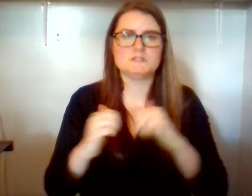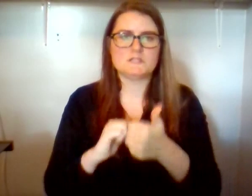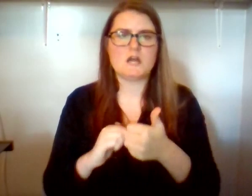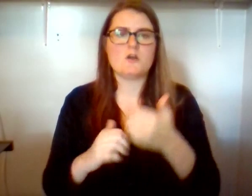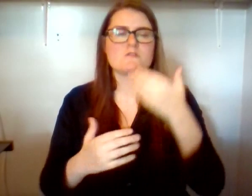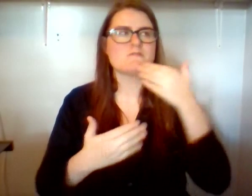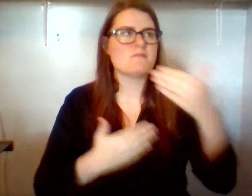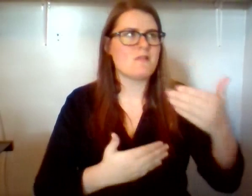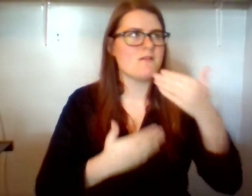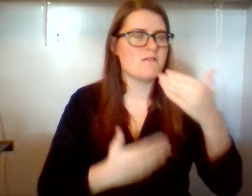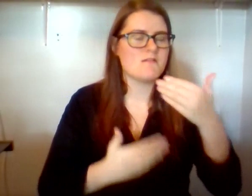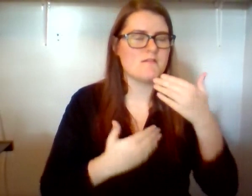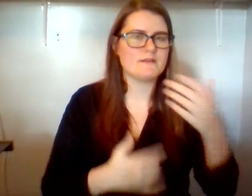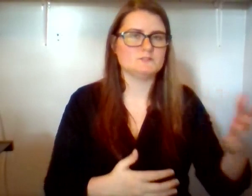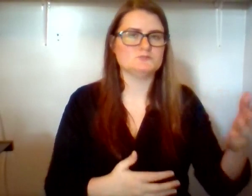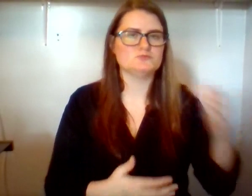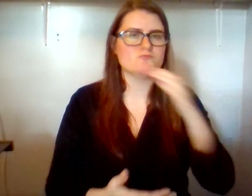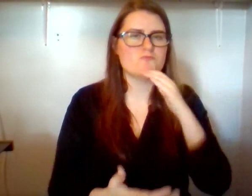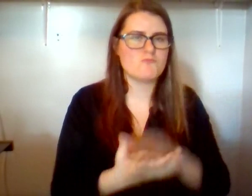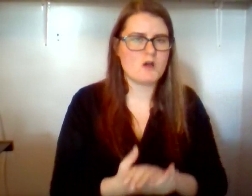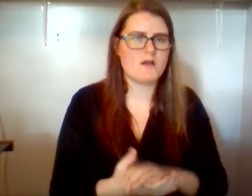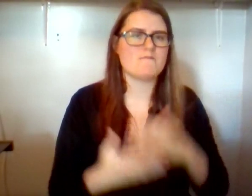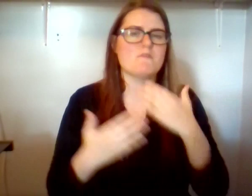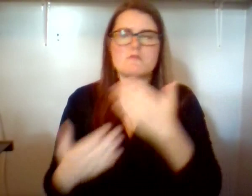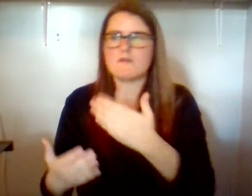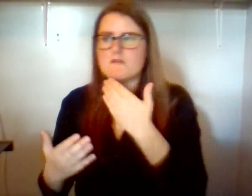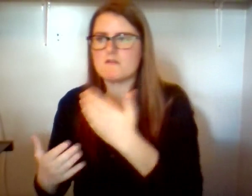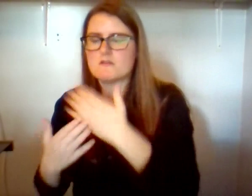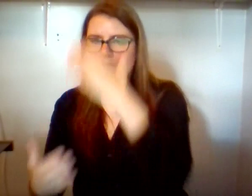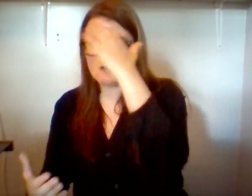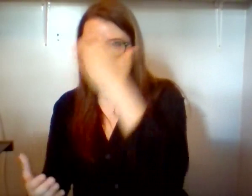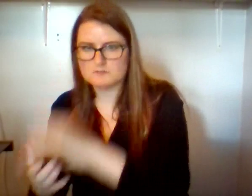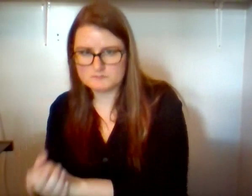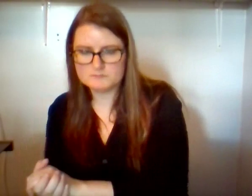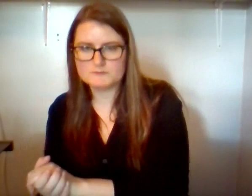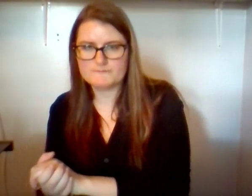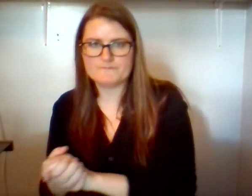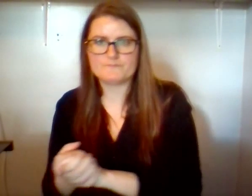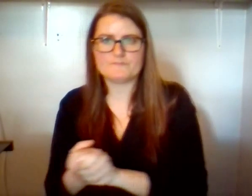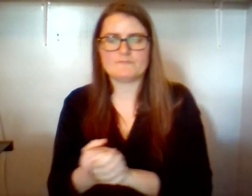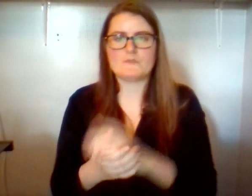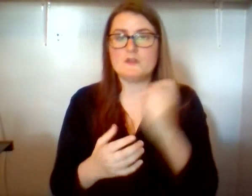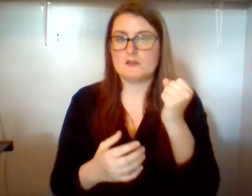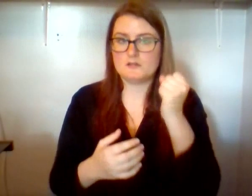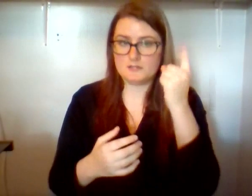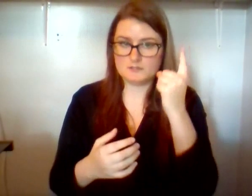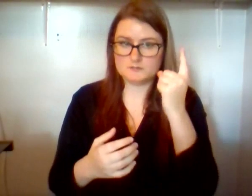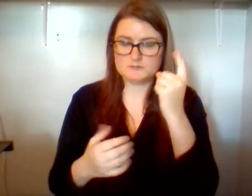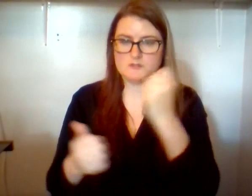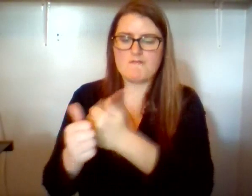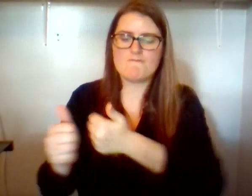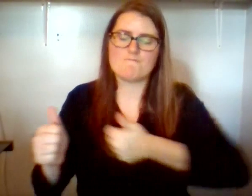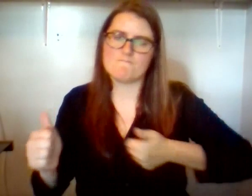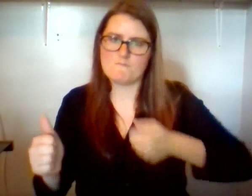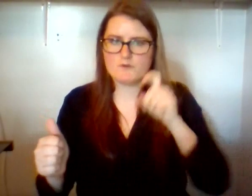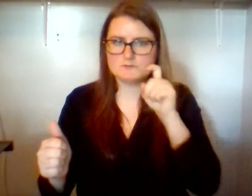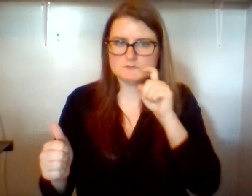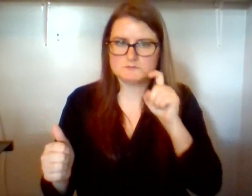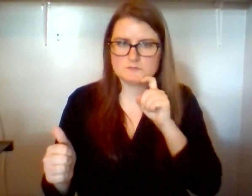conjugal rights, 1 Corinthians 7:3. Only abstain from the sexual thing briefly, lest Satan tempt you, which means, by the way,